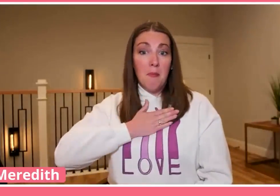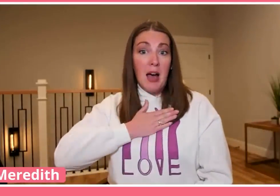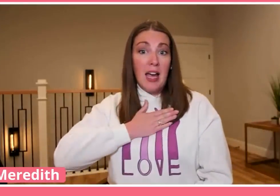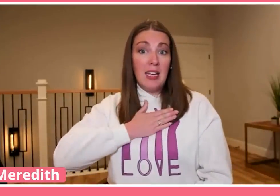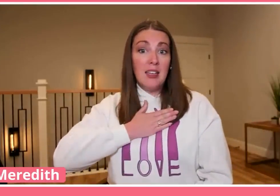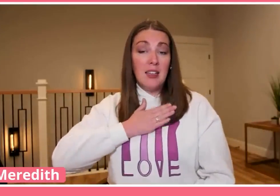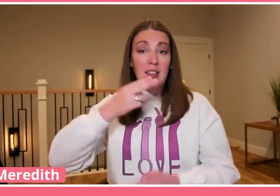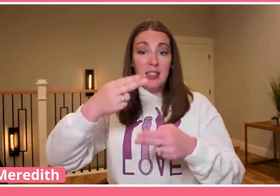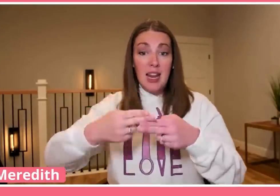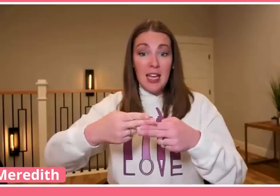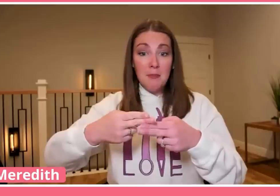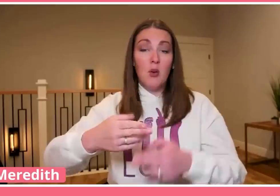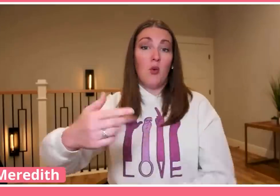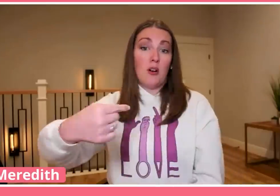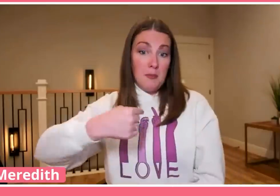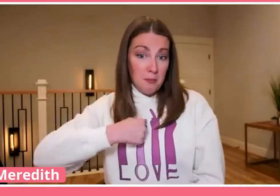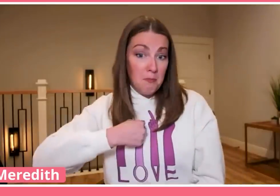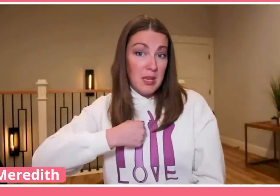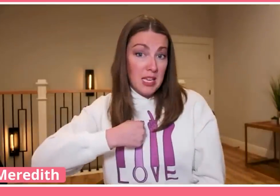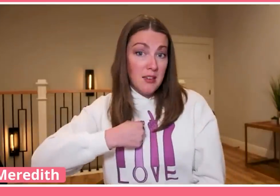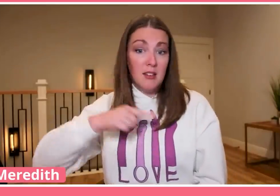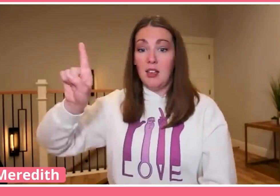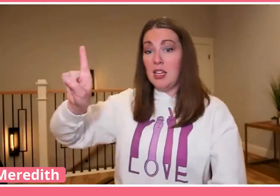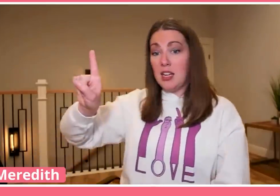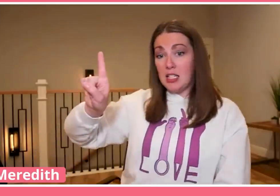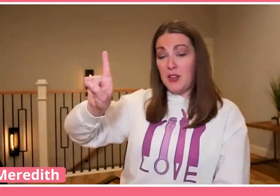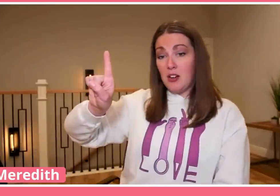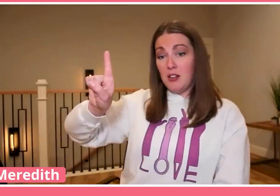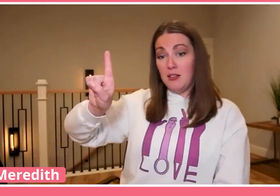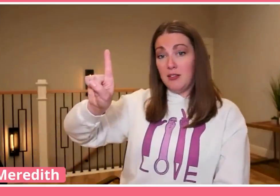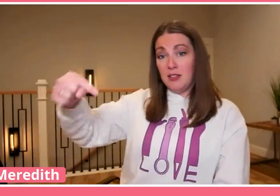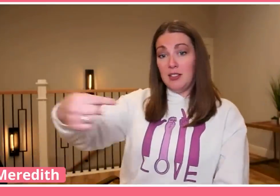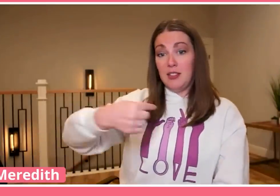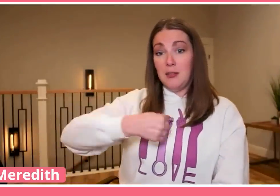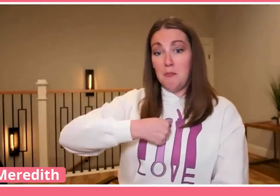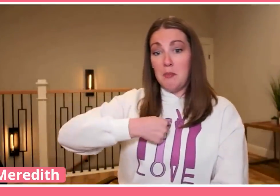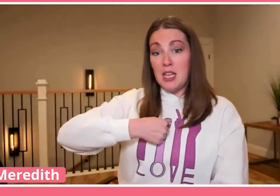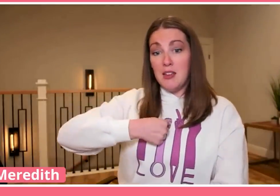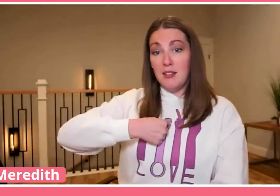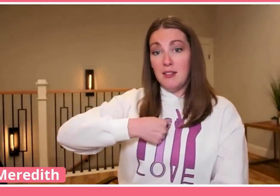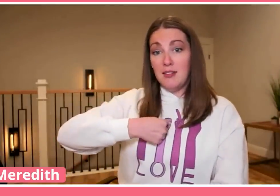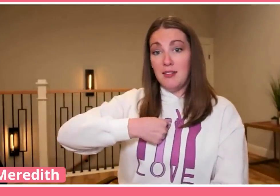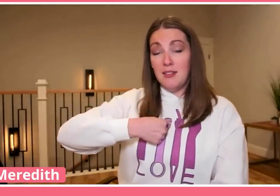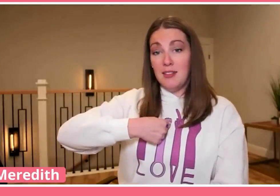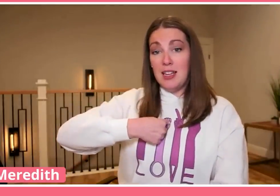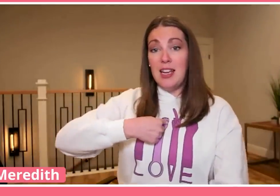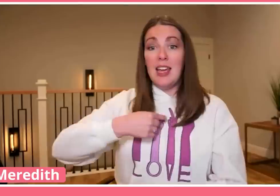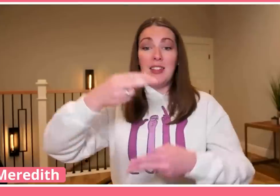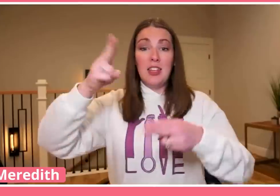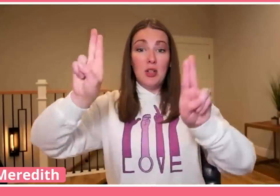My name or me, index finger, me. And then you